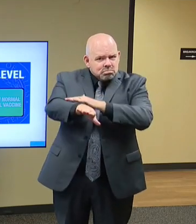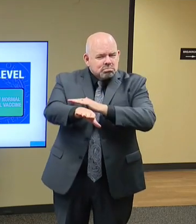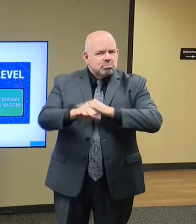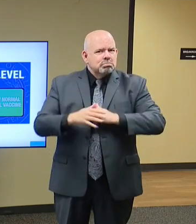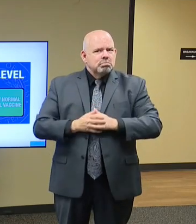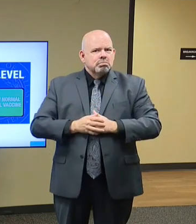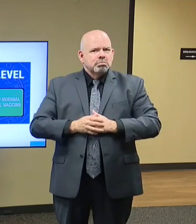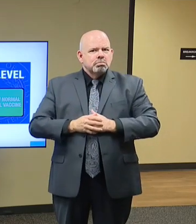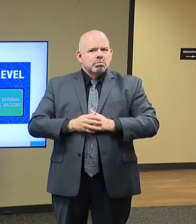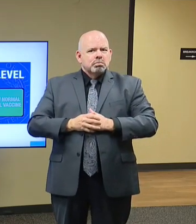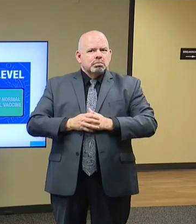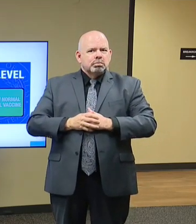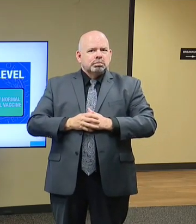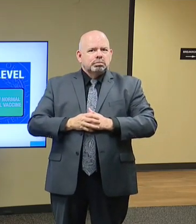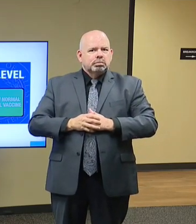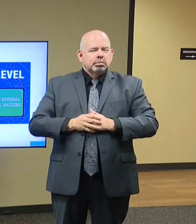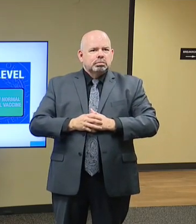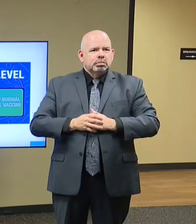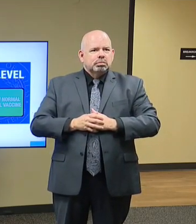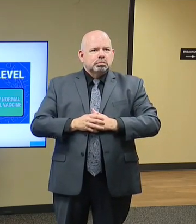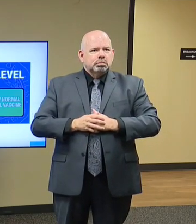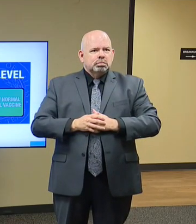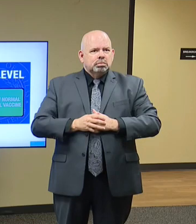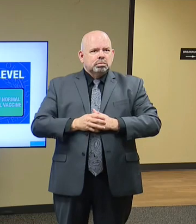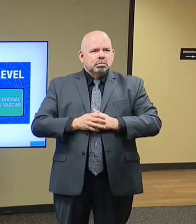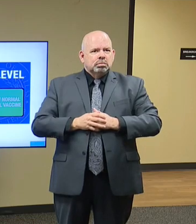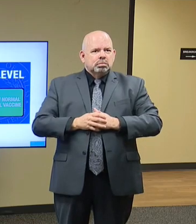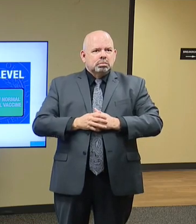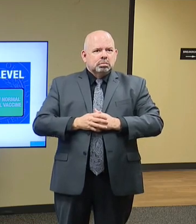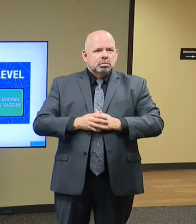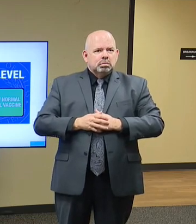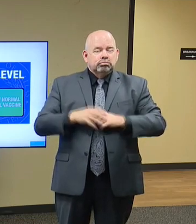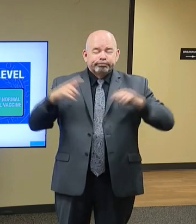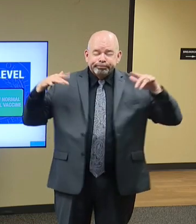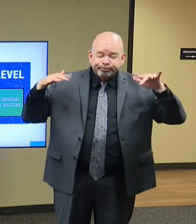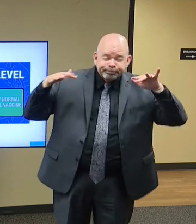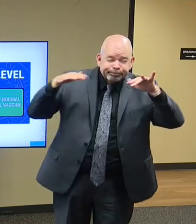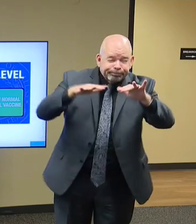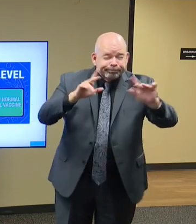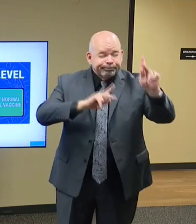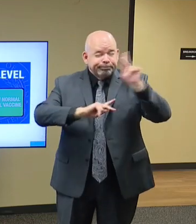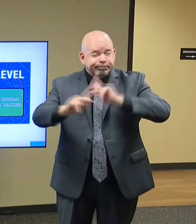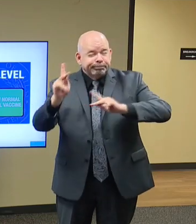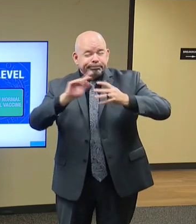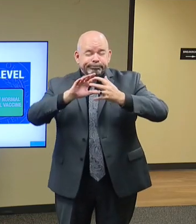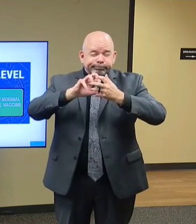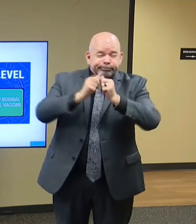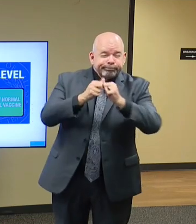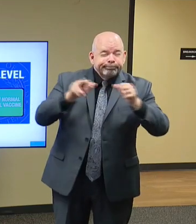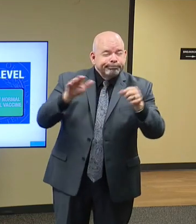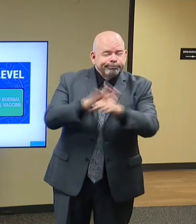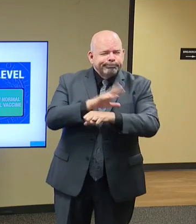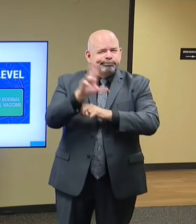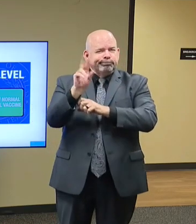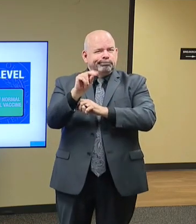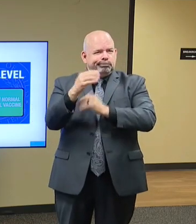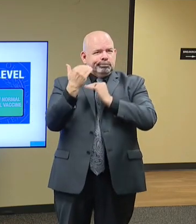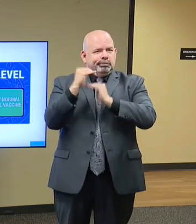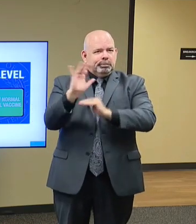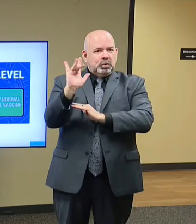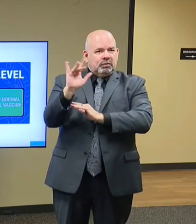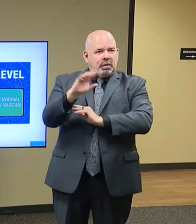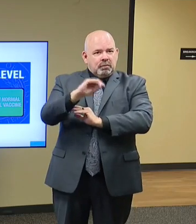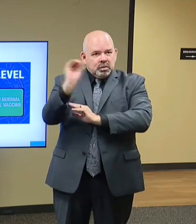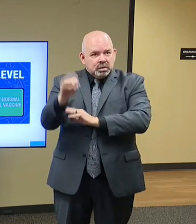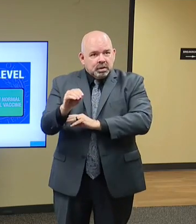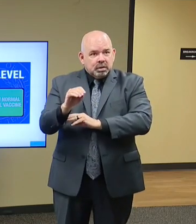is allowable. One that Phil and I are extremely happy to hear about is haircuts and going